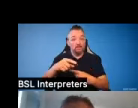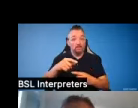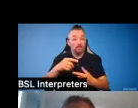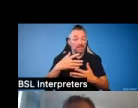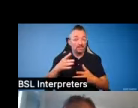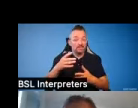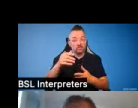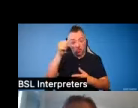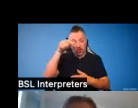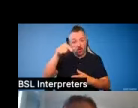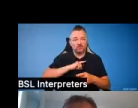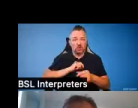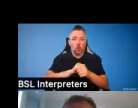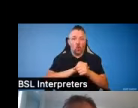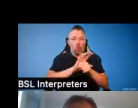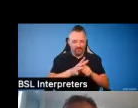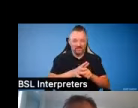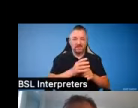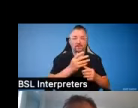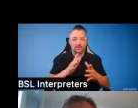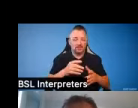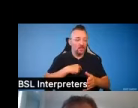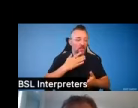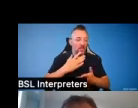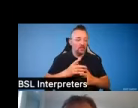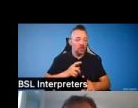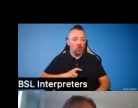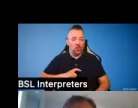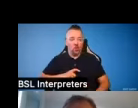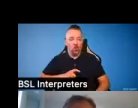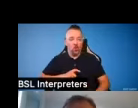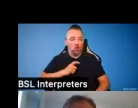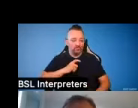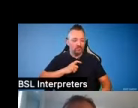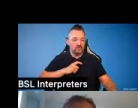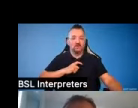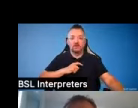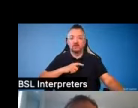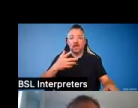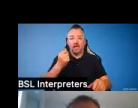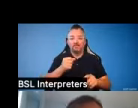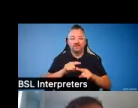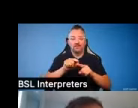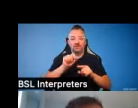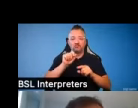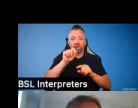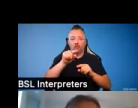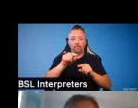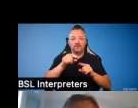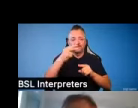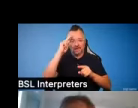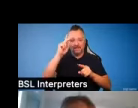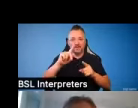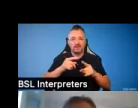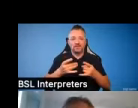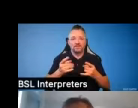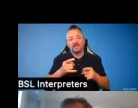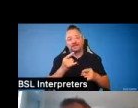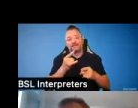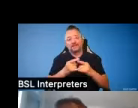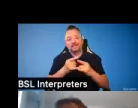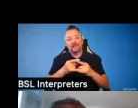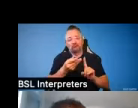about COVID, but I think we can be pretty confident that it is not airborne, but there is some droplet spread. We call it a sexually transmissible infection,